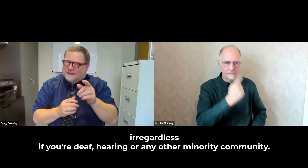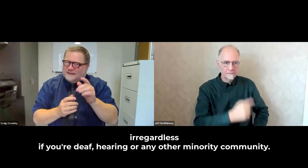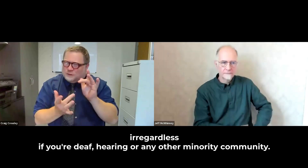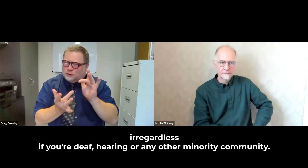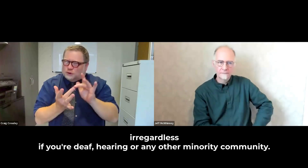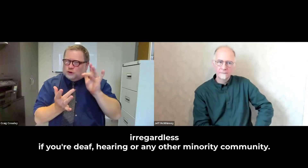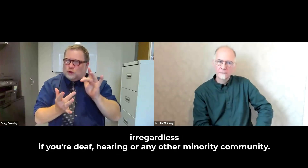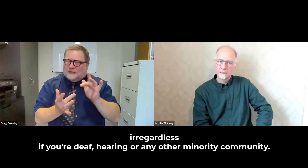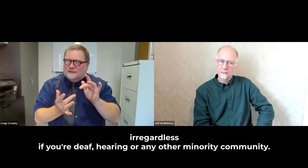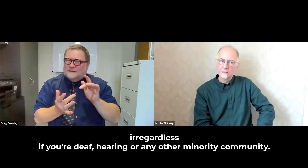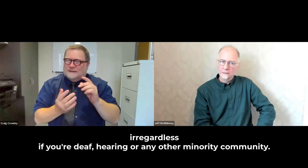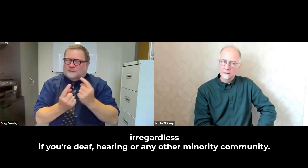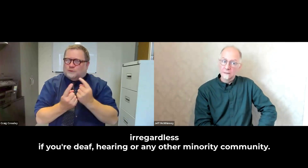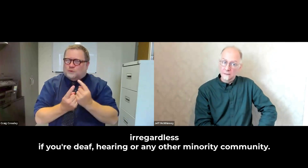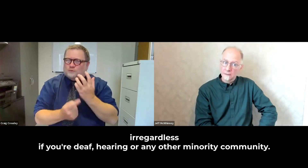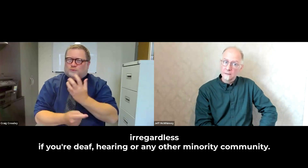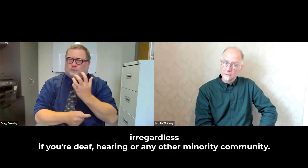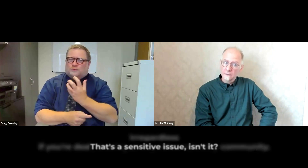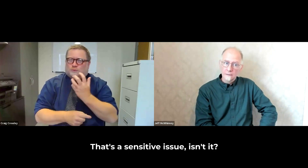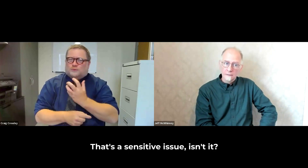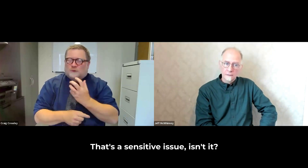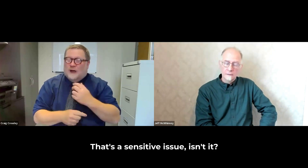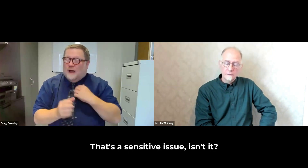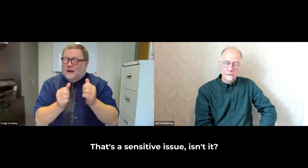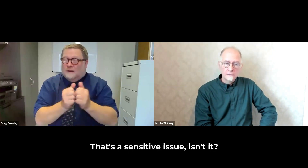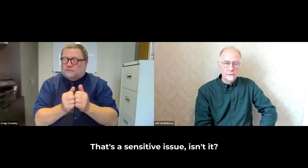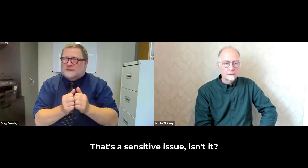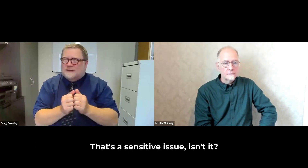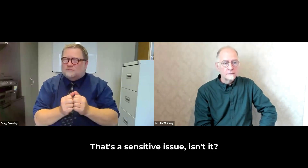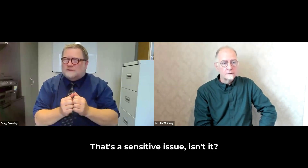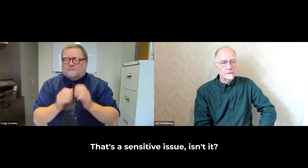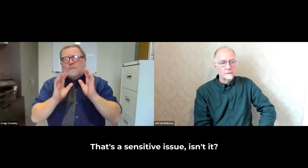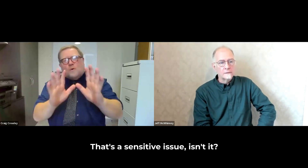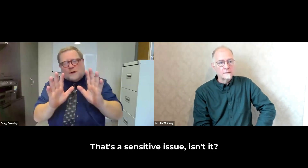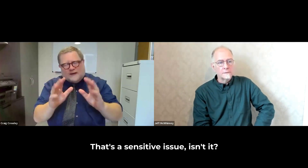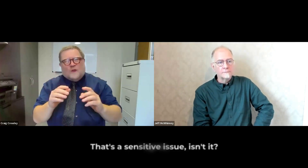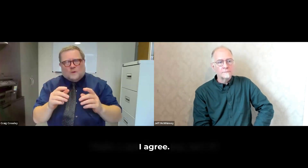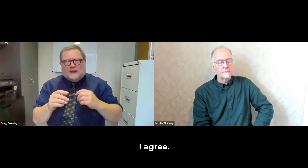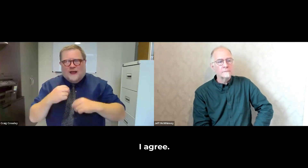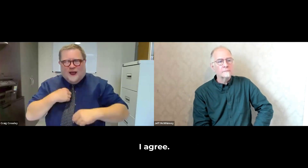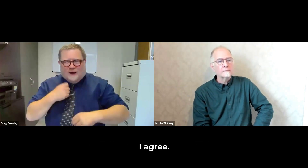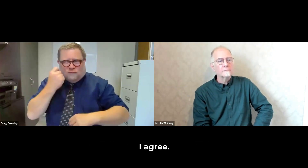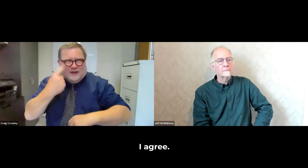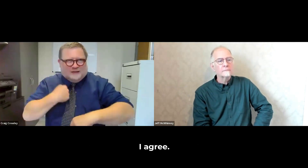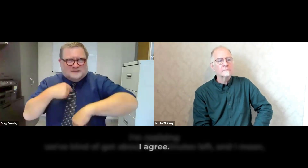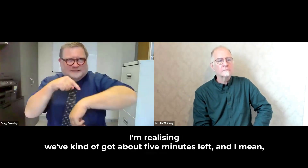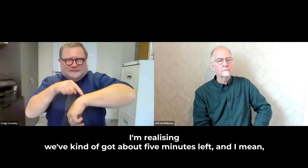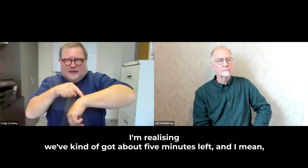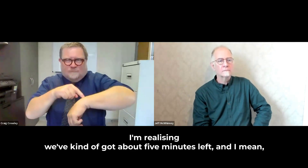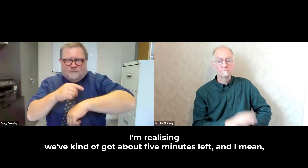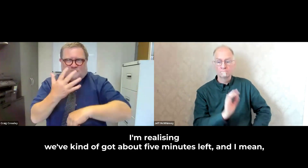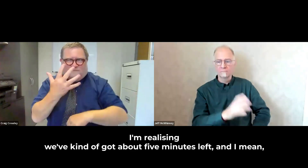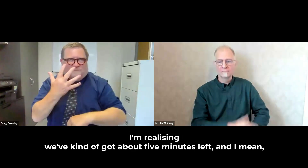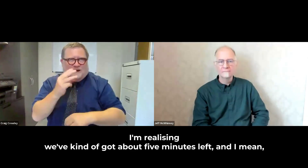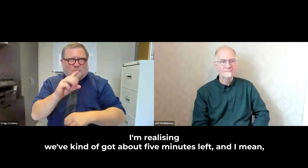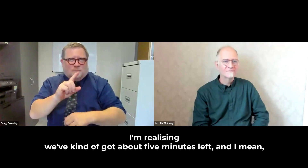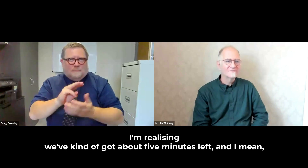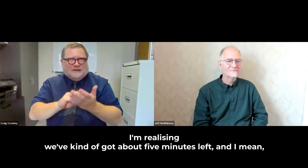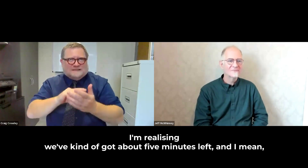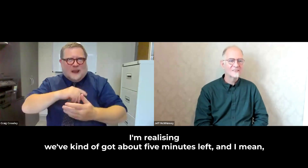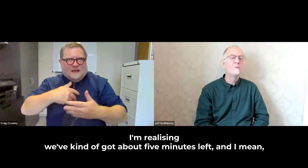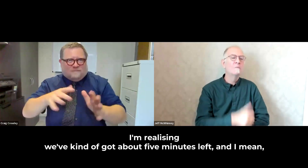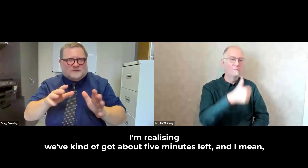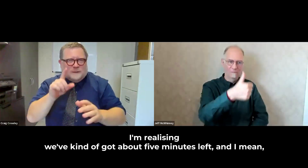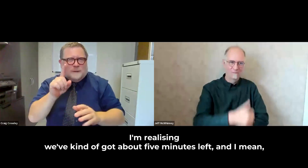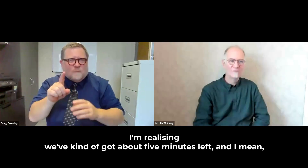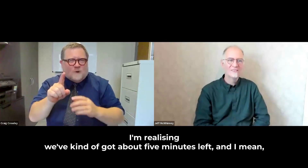any other minority community. That's a sensitive issue, isn't it? I agree. I'm realizing